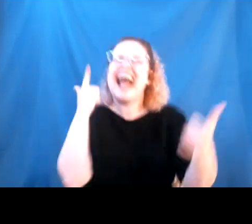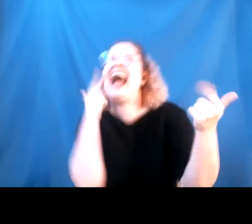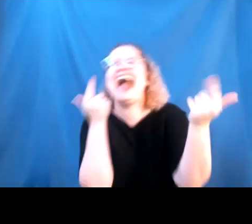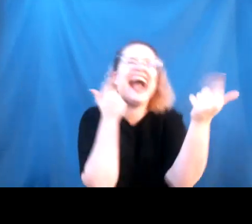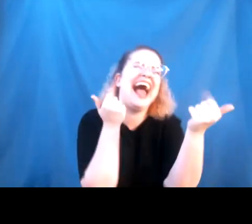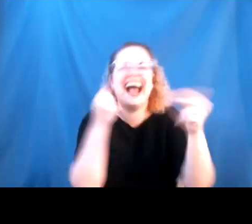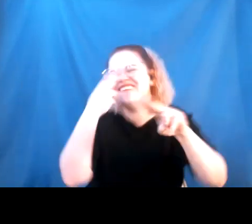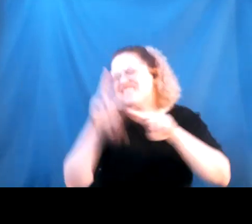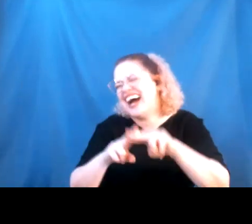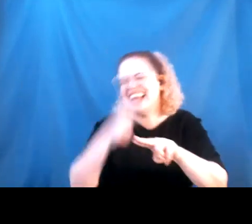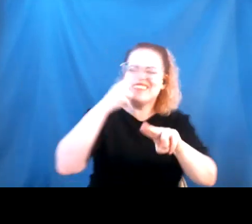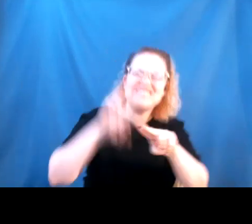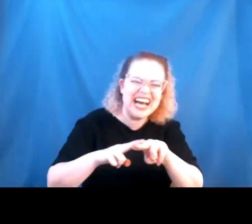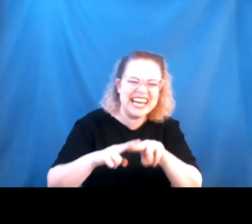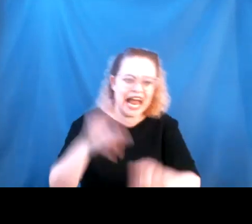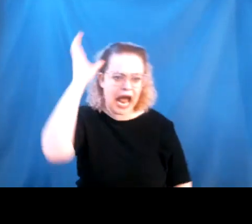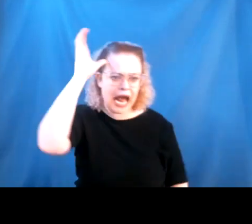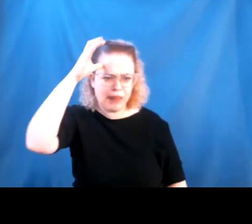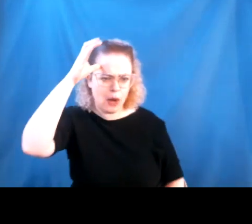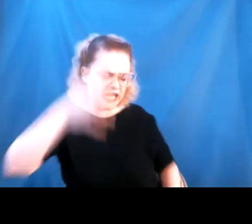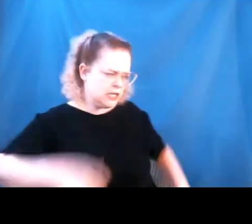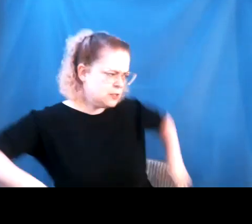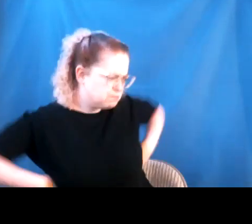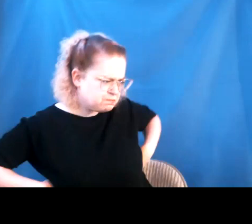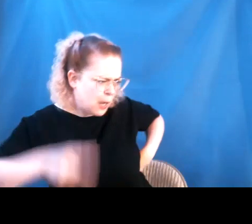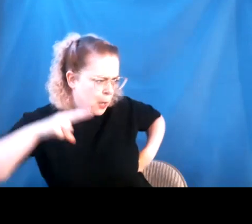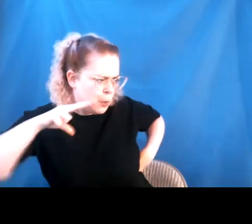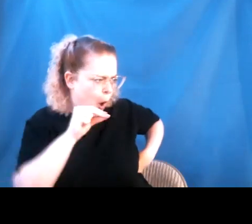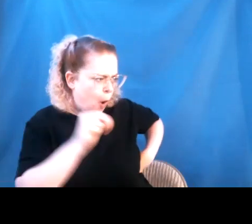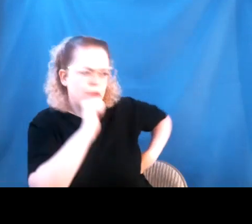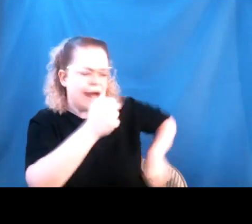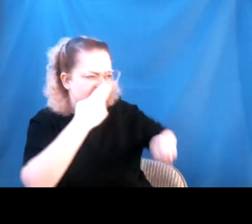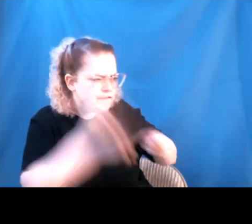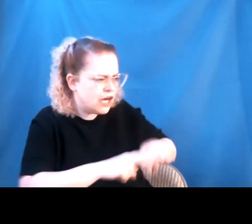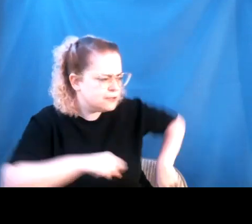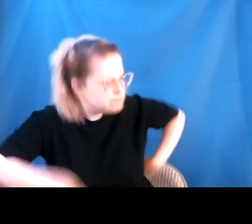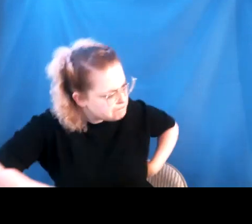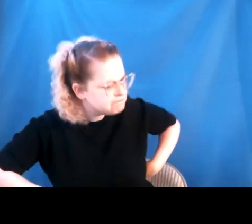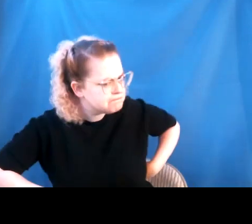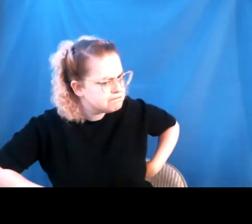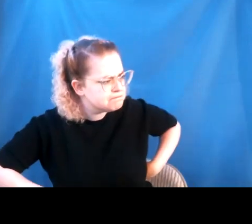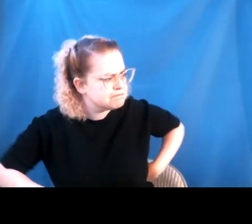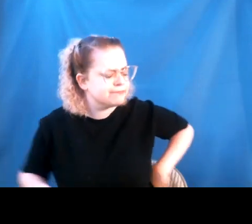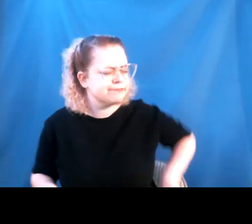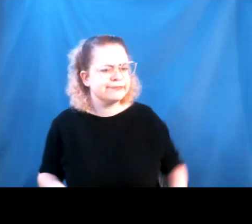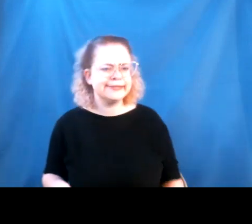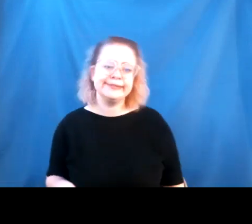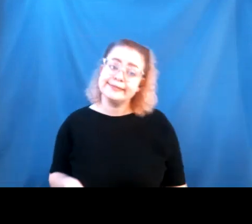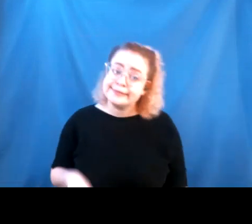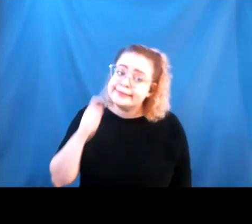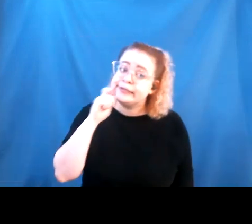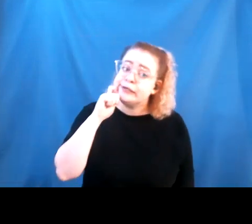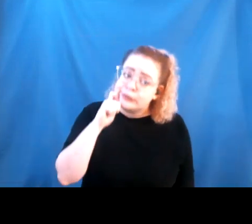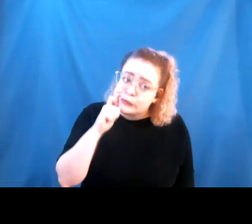fun. Chloe huffs. No, not fun. Cool moves, Dinah, but sneaky